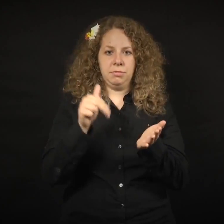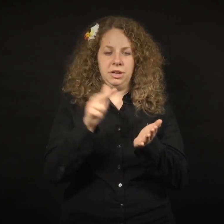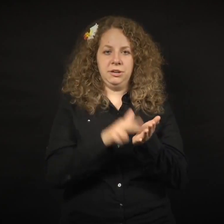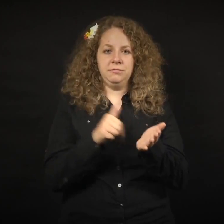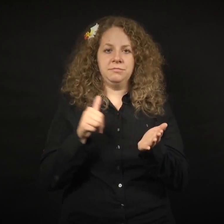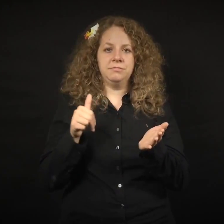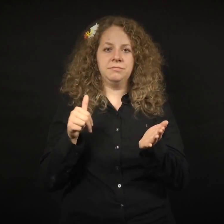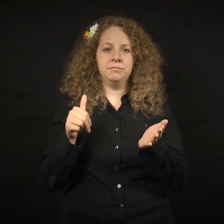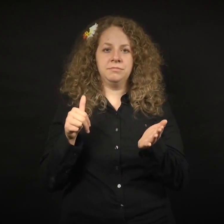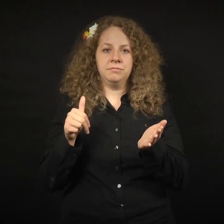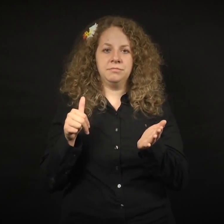Butter.